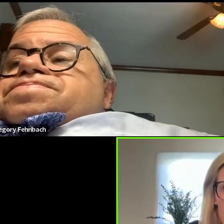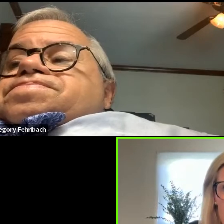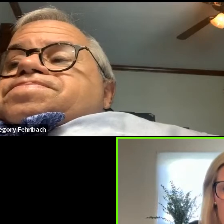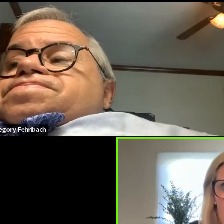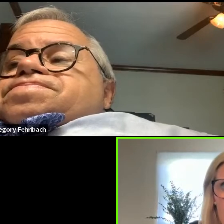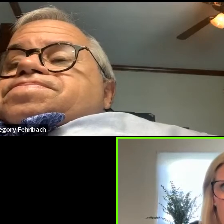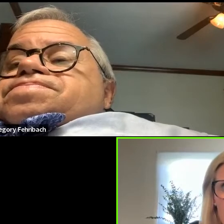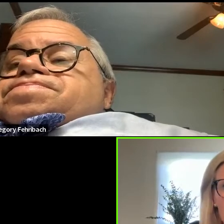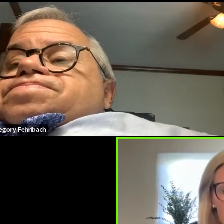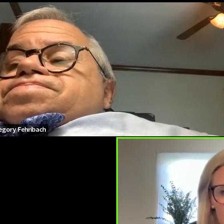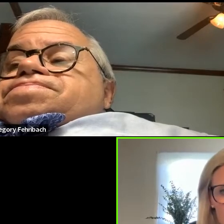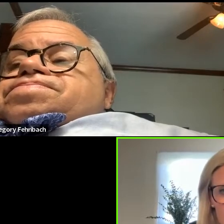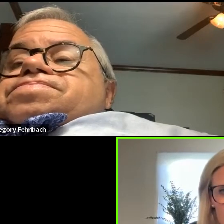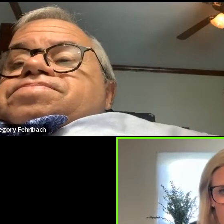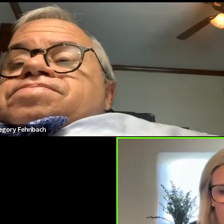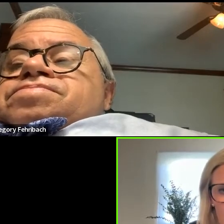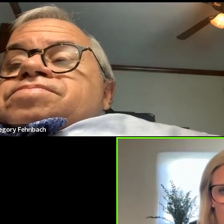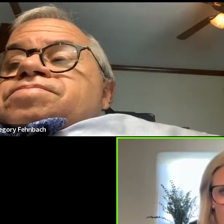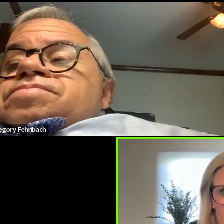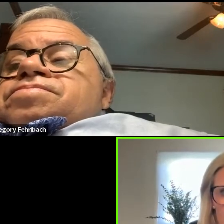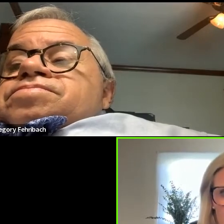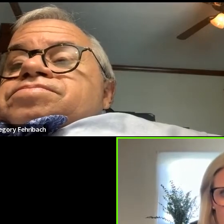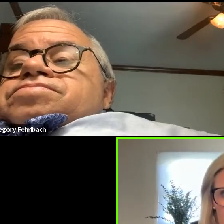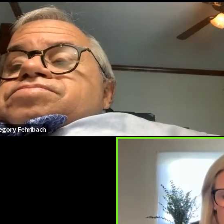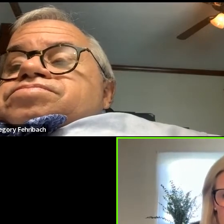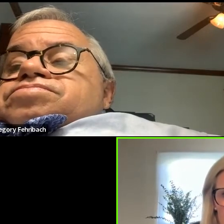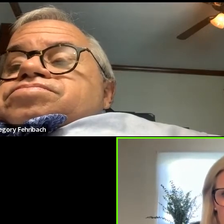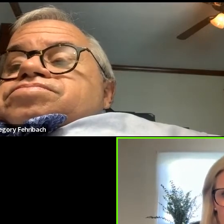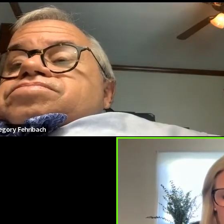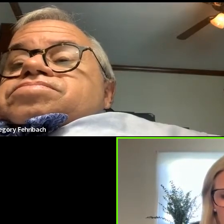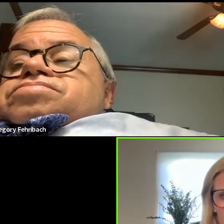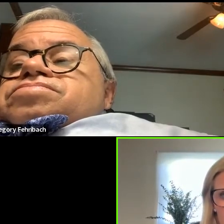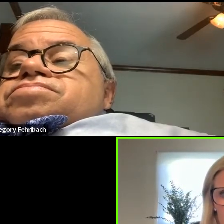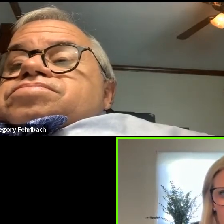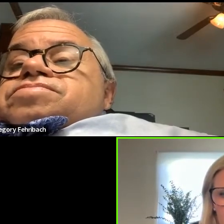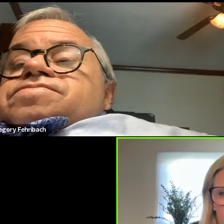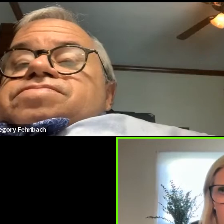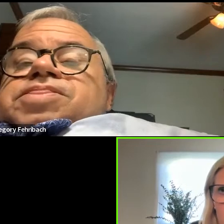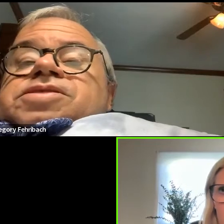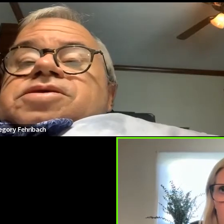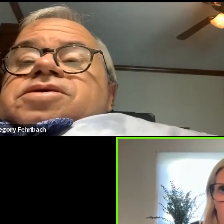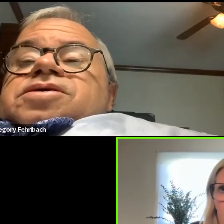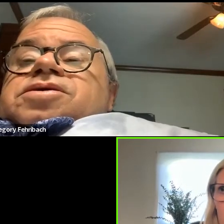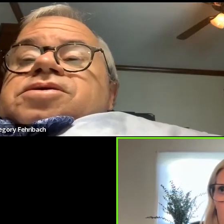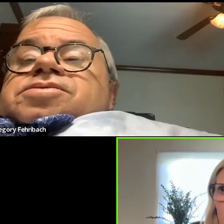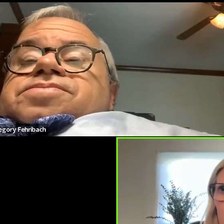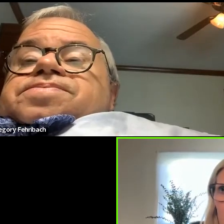you said, I think it is an important companion to the stories and experiences. I think in our view,